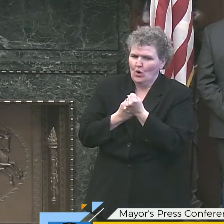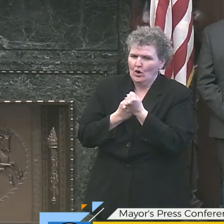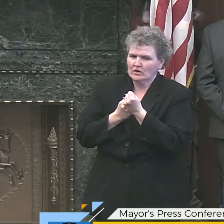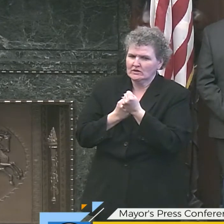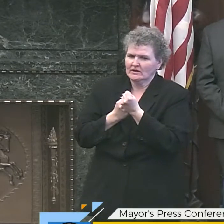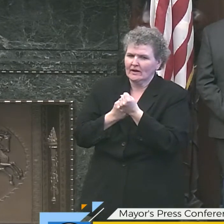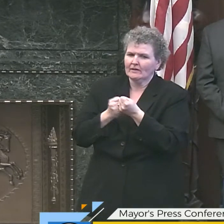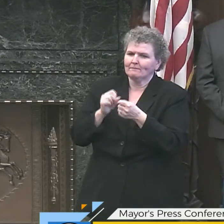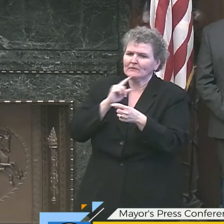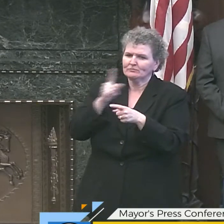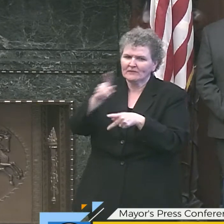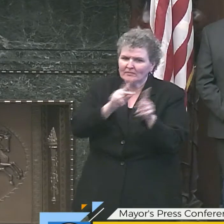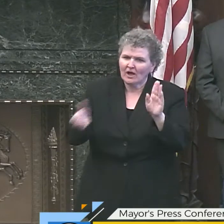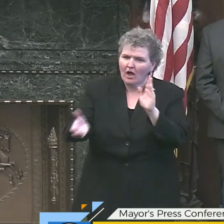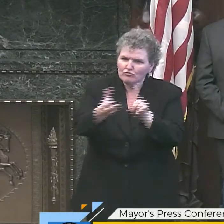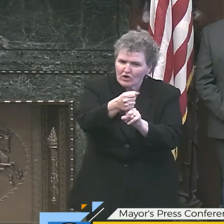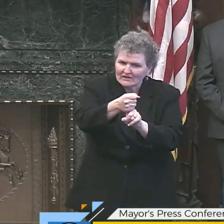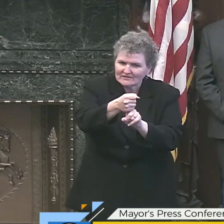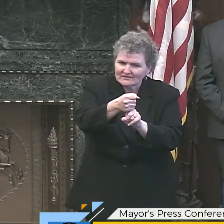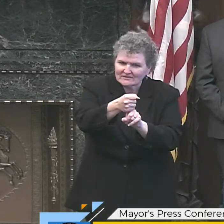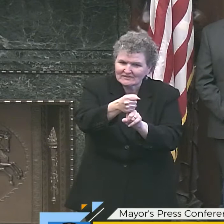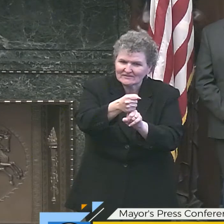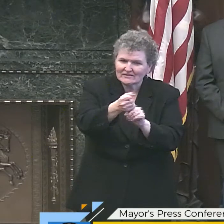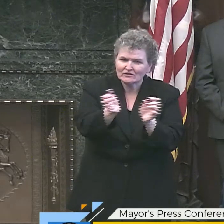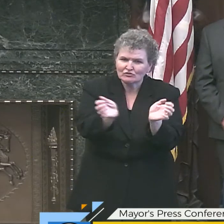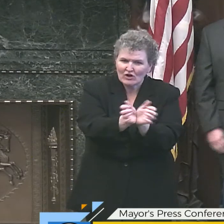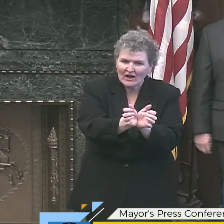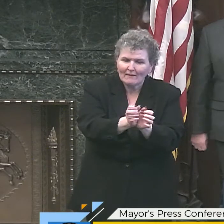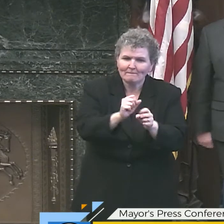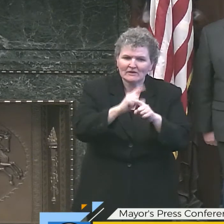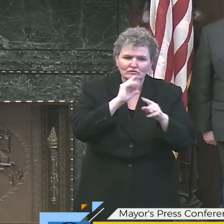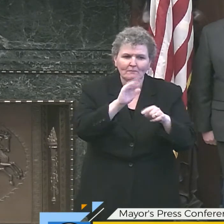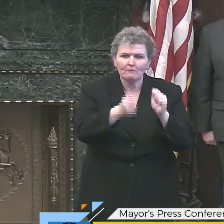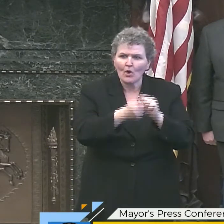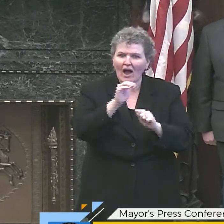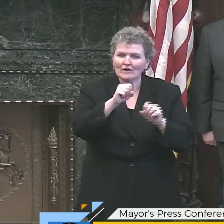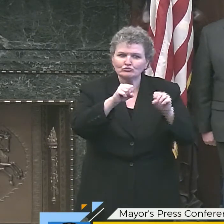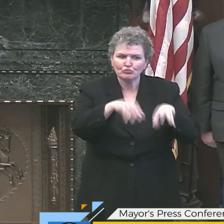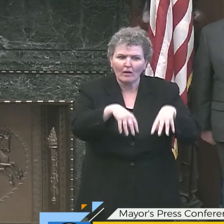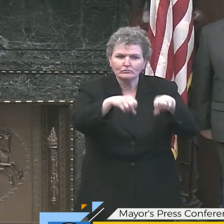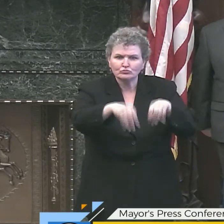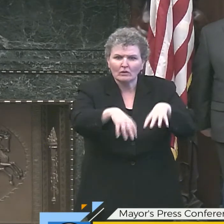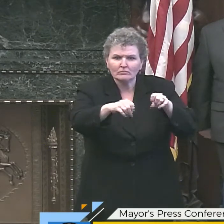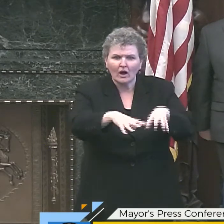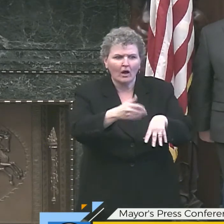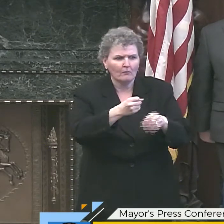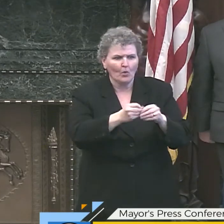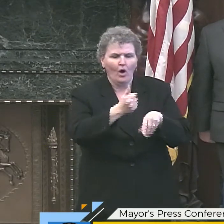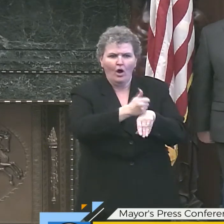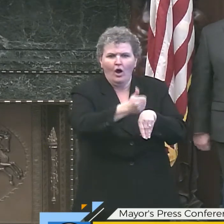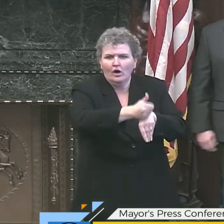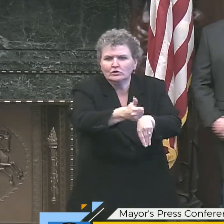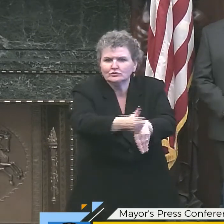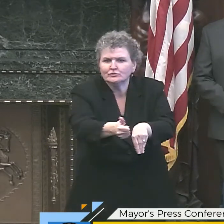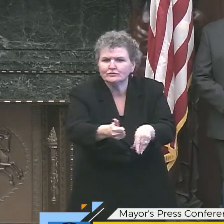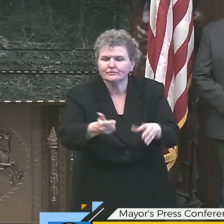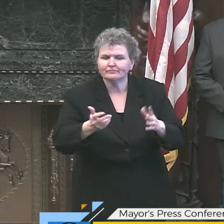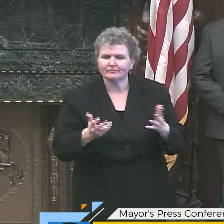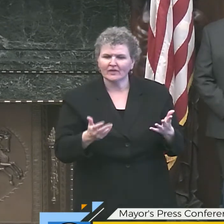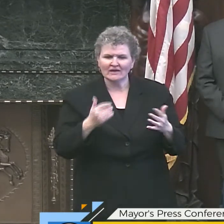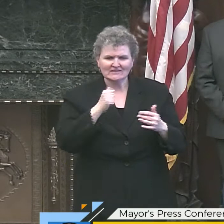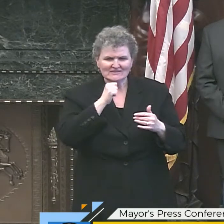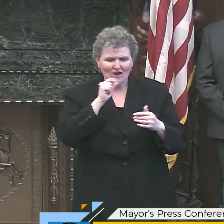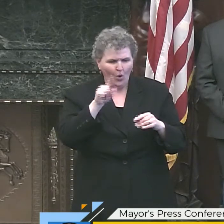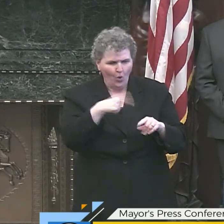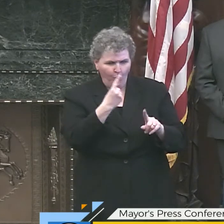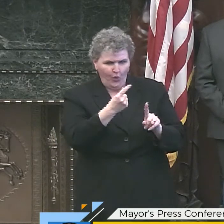arrest. It includes how the cases are disposed, how they're charged, and not just about whether they are prosecuted or not.